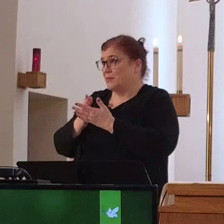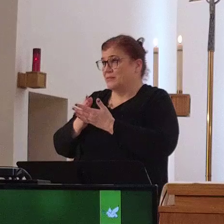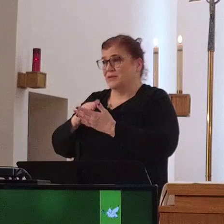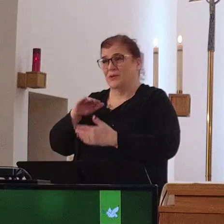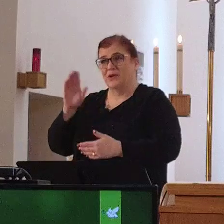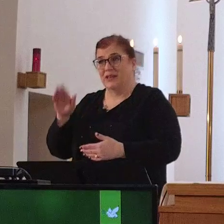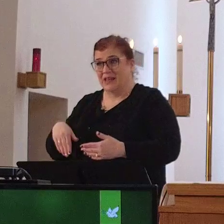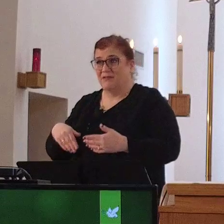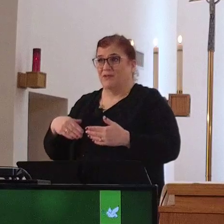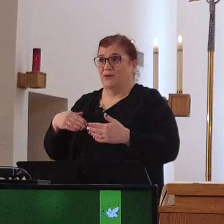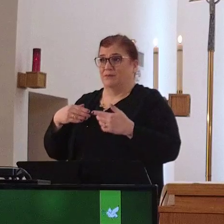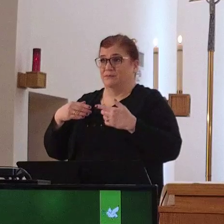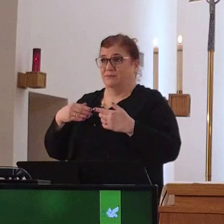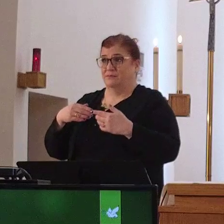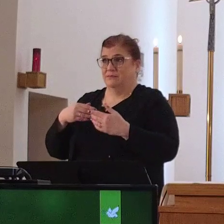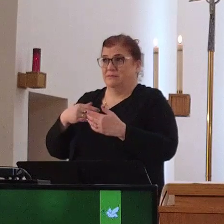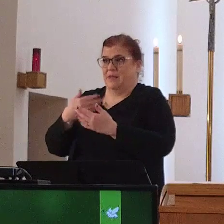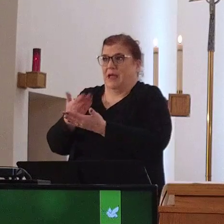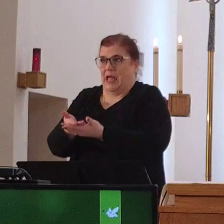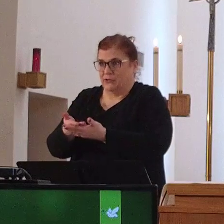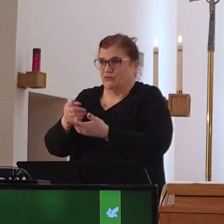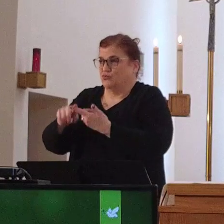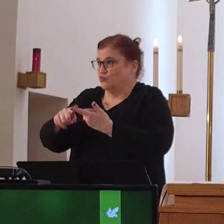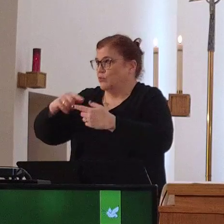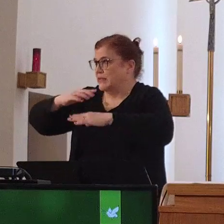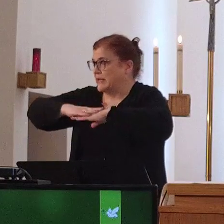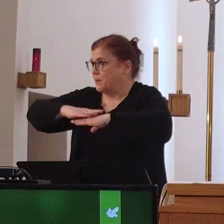never make it to the table.